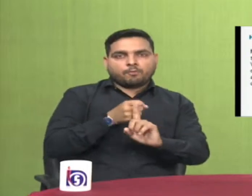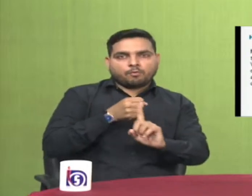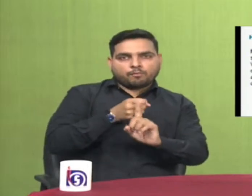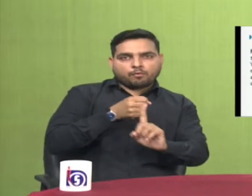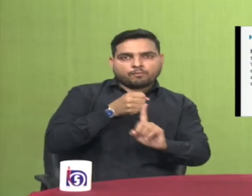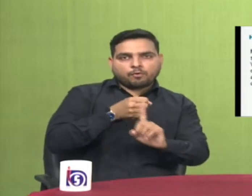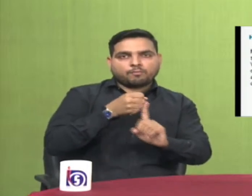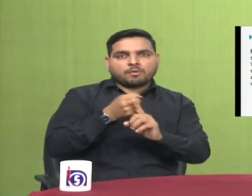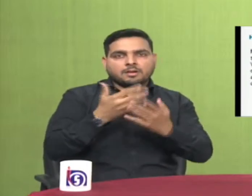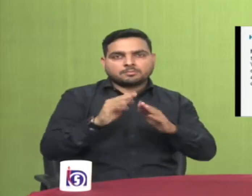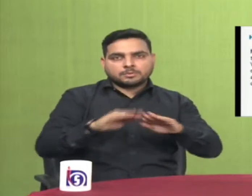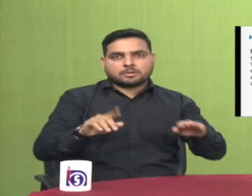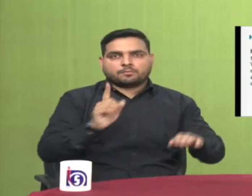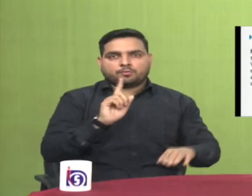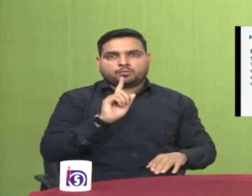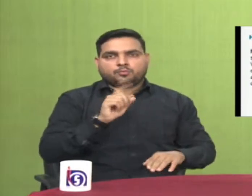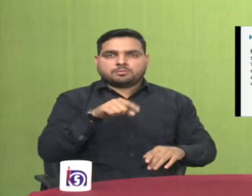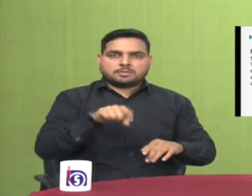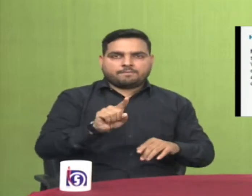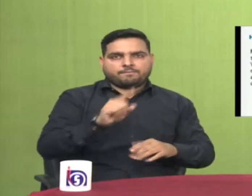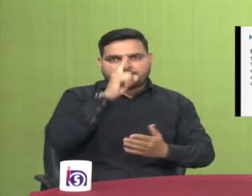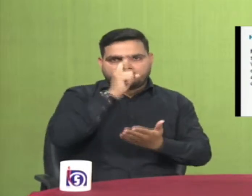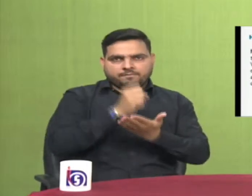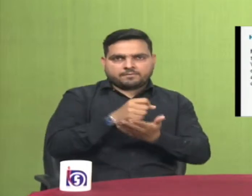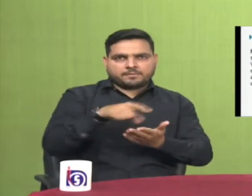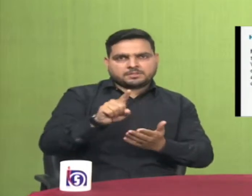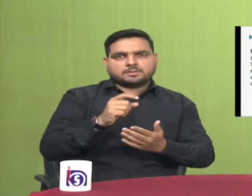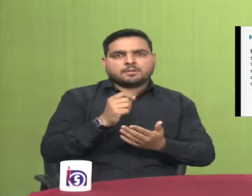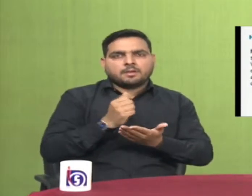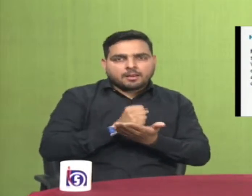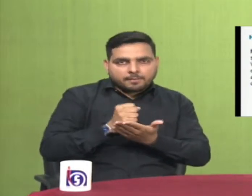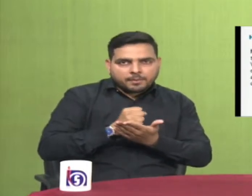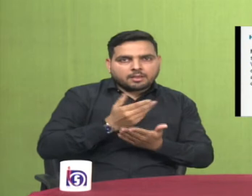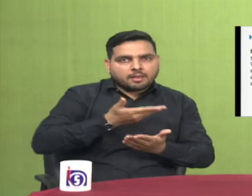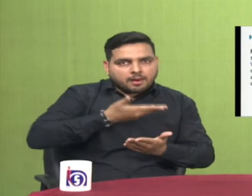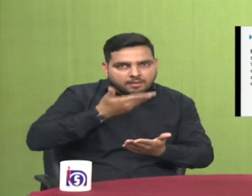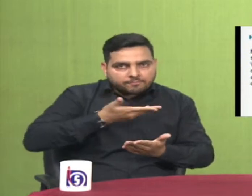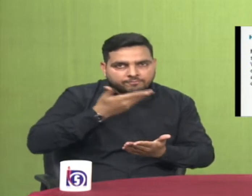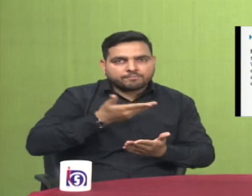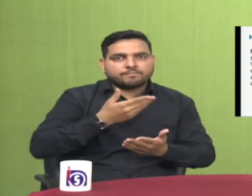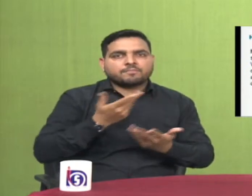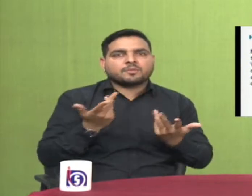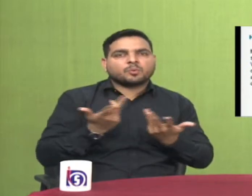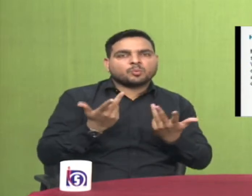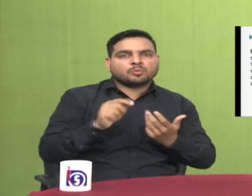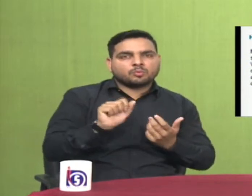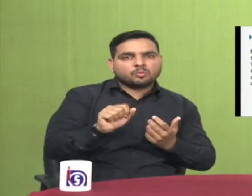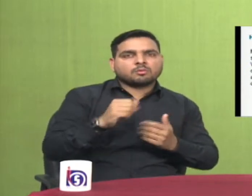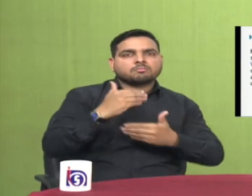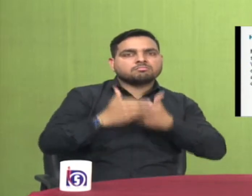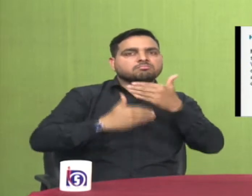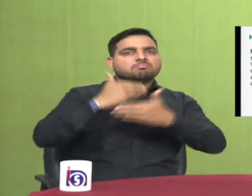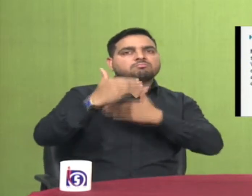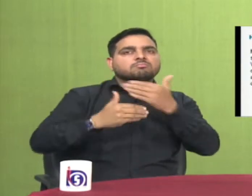hand because it may affect their brain and other developments.